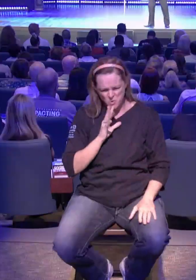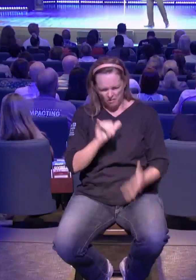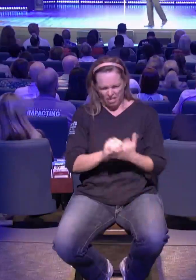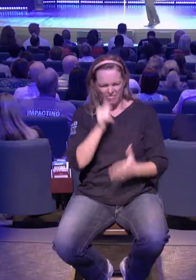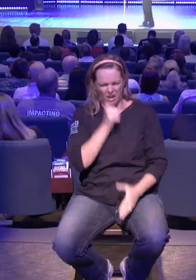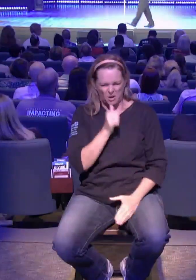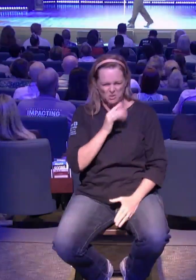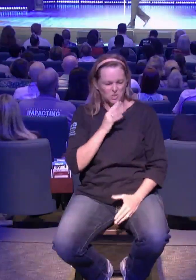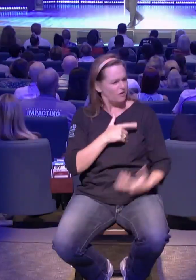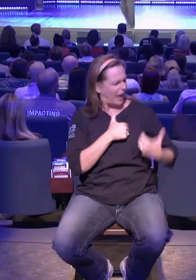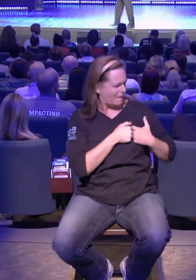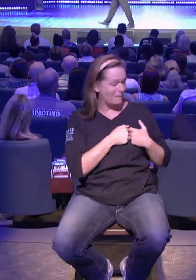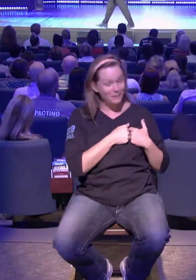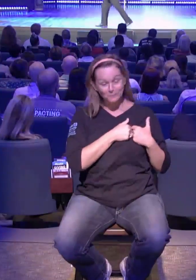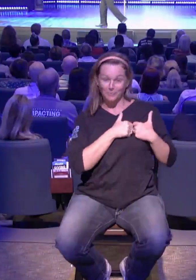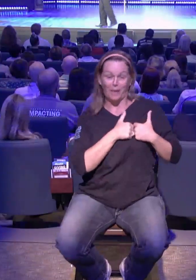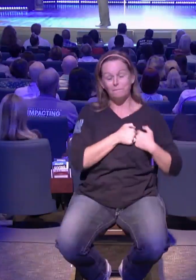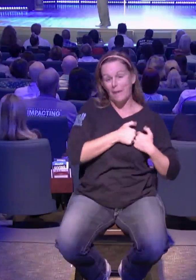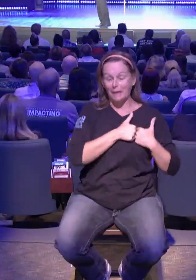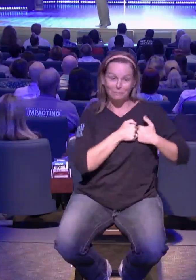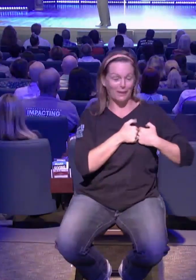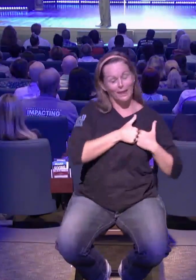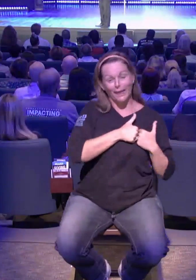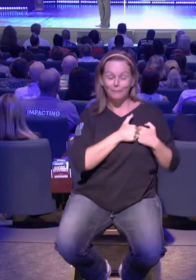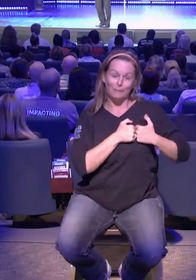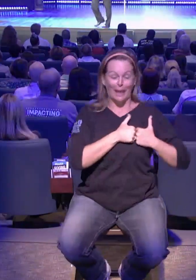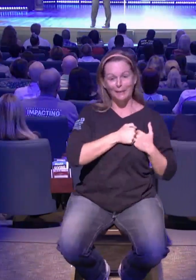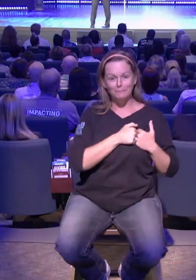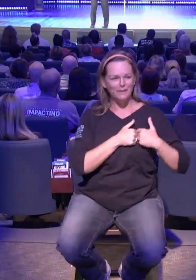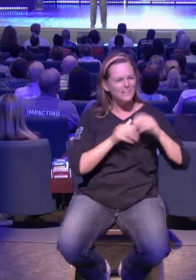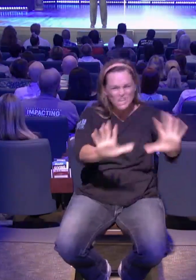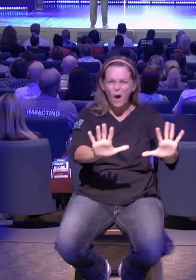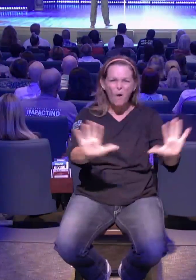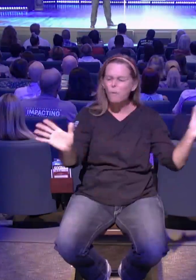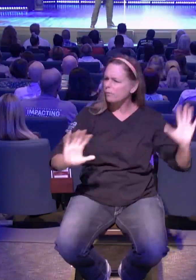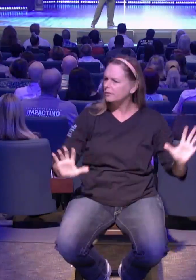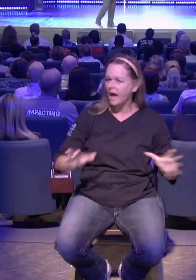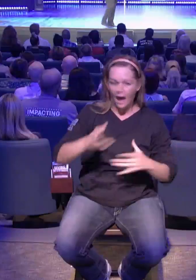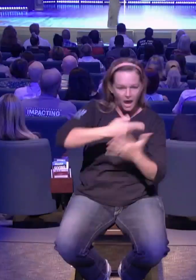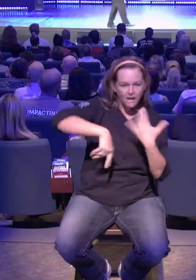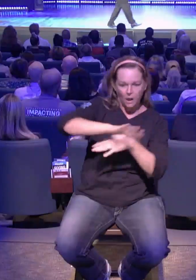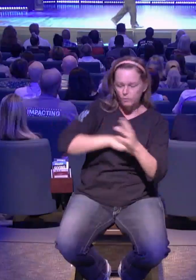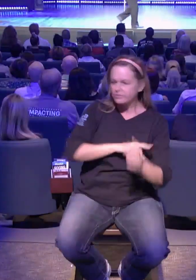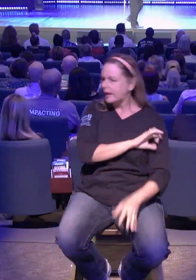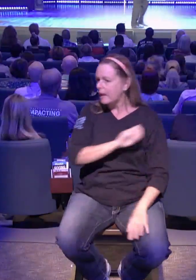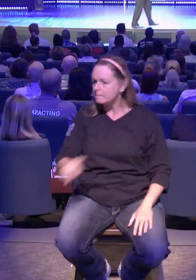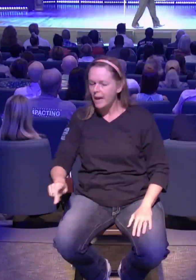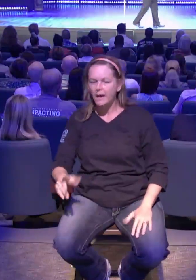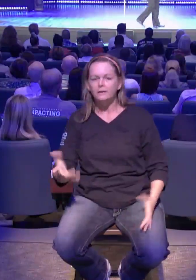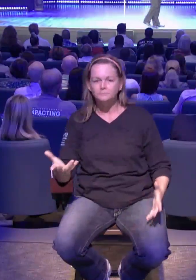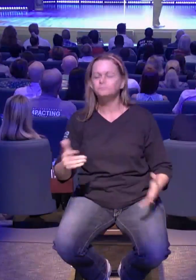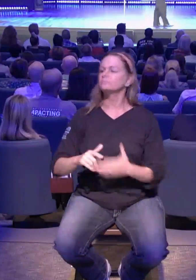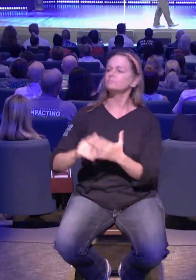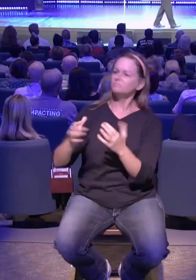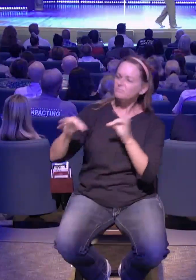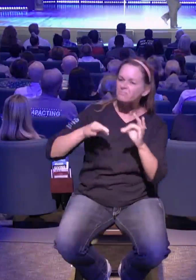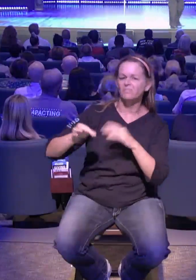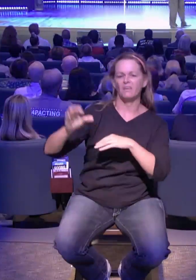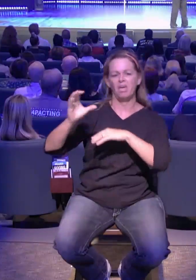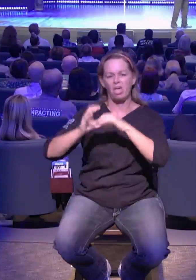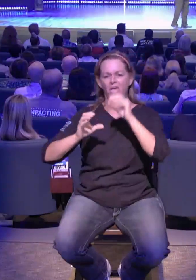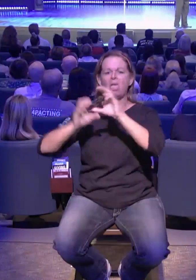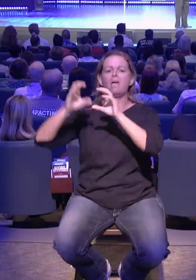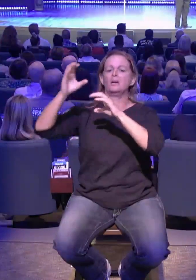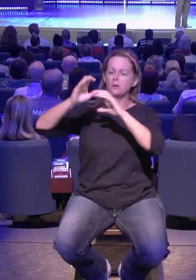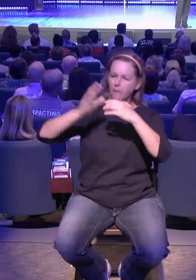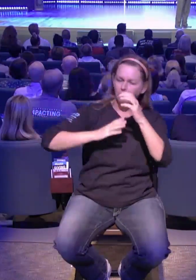But John's got this hey, baby thing going on. I hung out with him. I came back home. We're in the middle of construction. I'll never forget it. We're in the